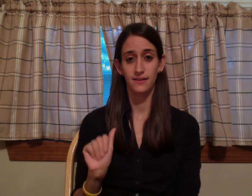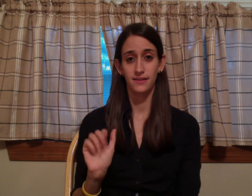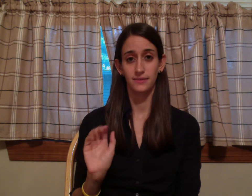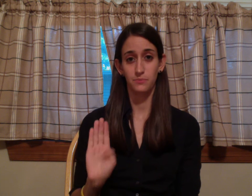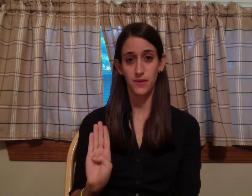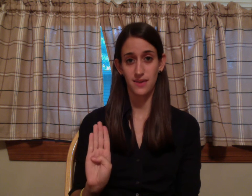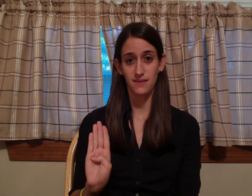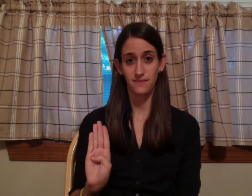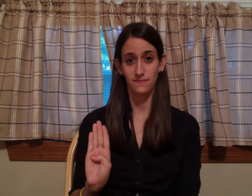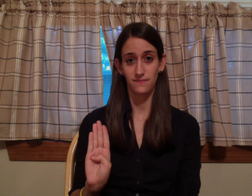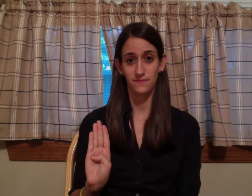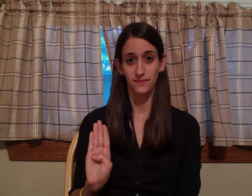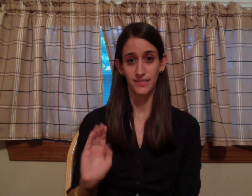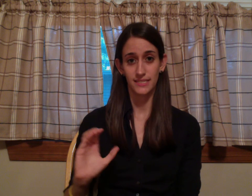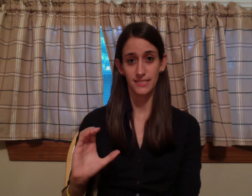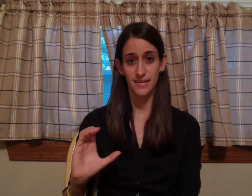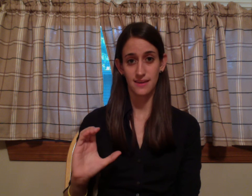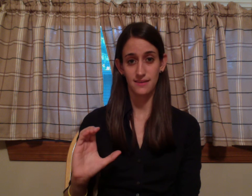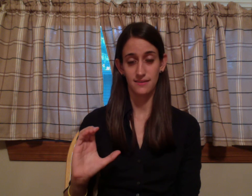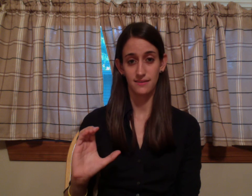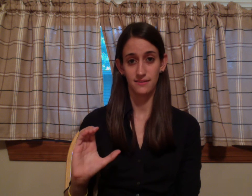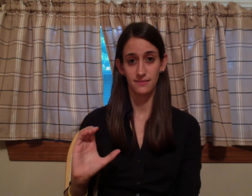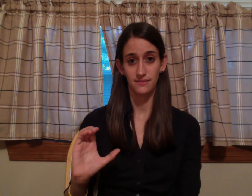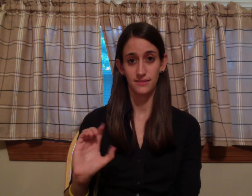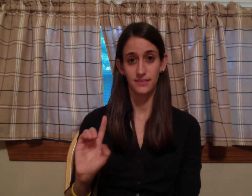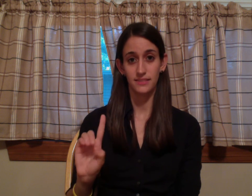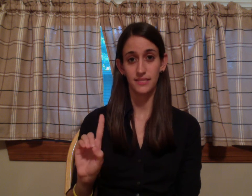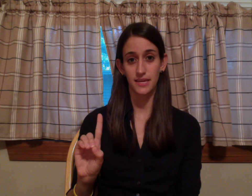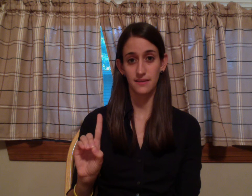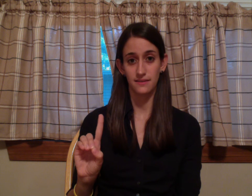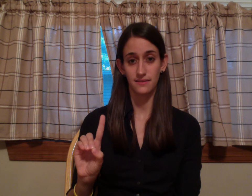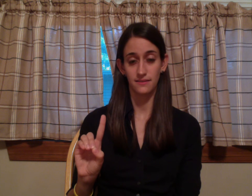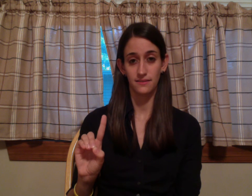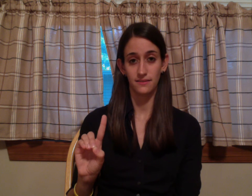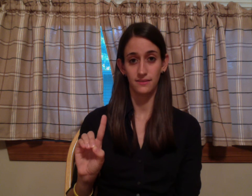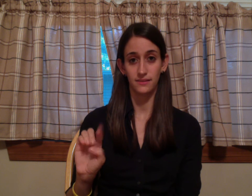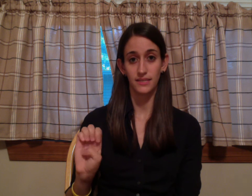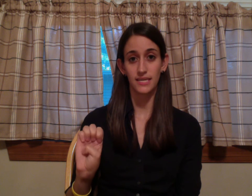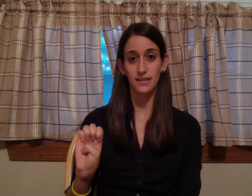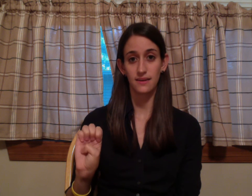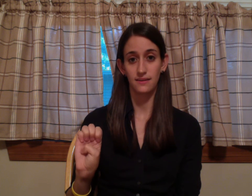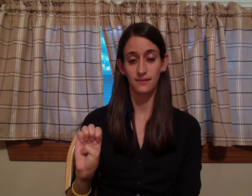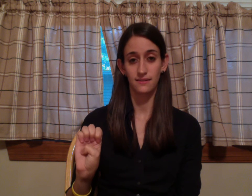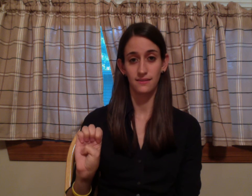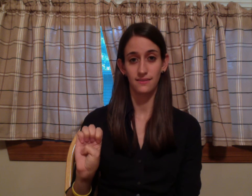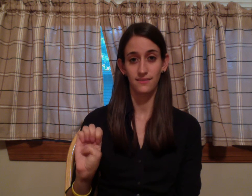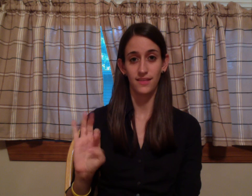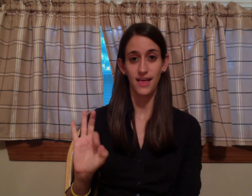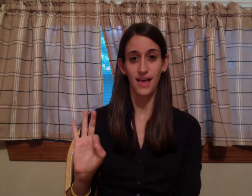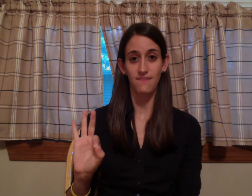B, C, D, E, F,